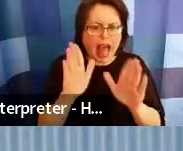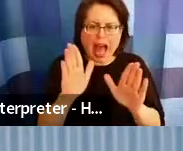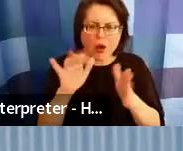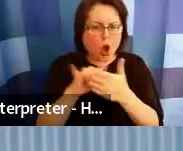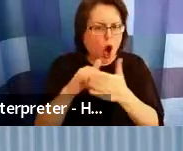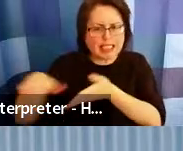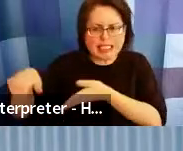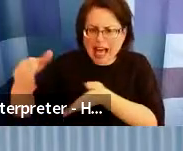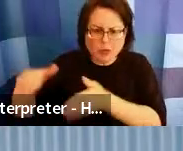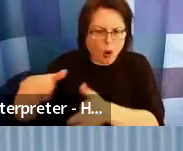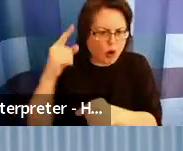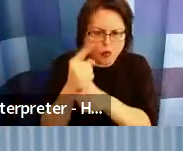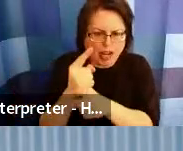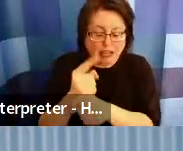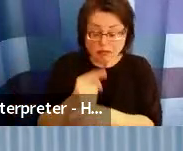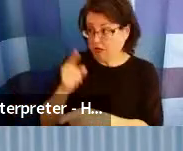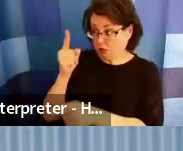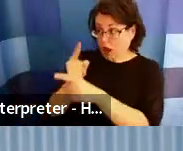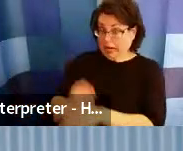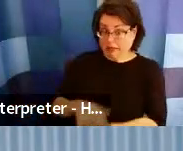thank you.